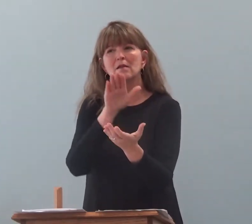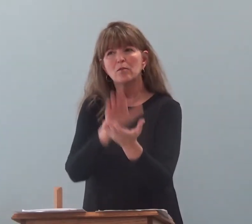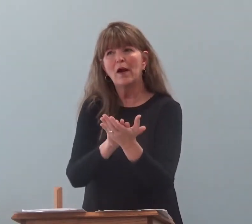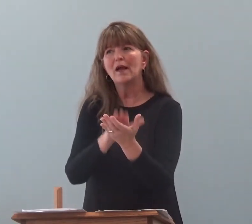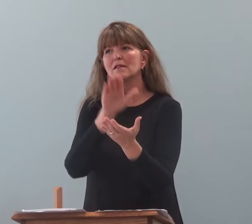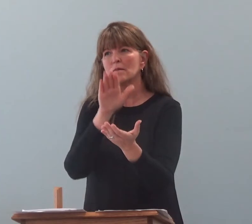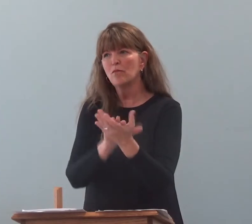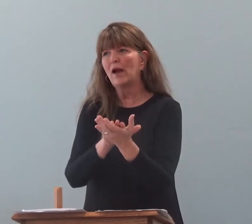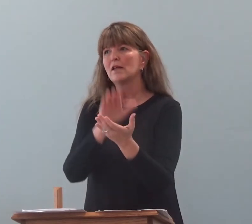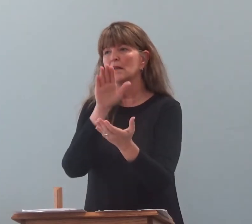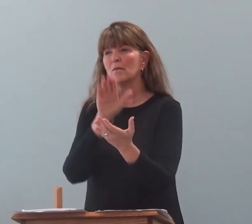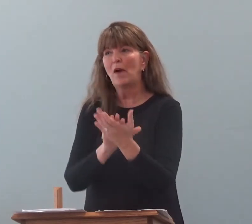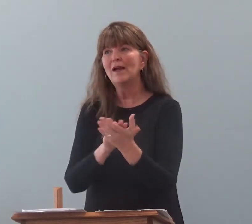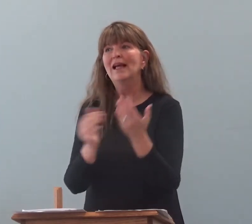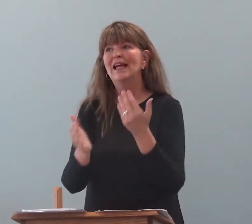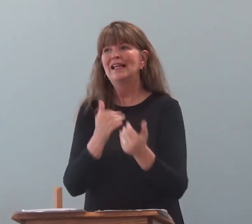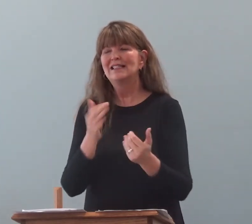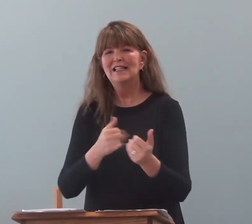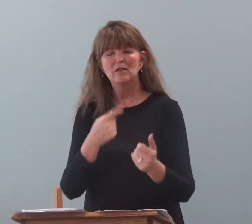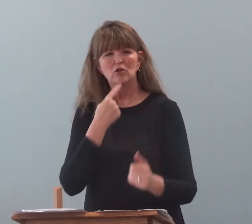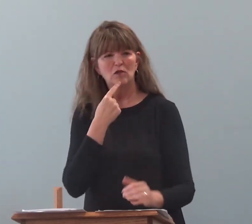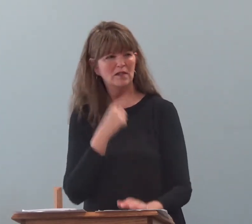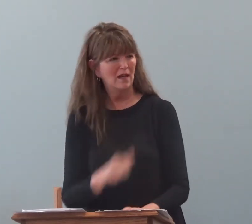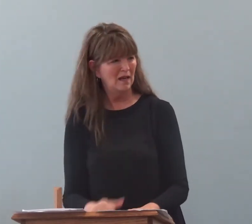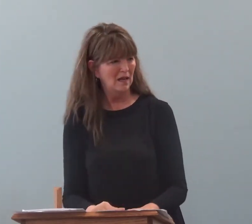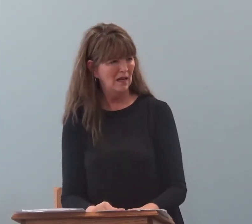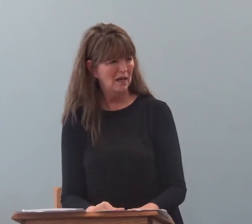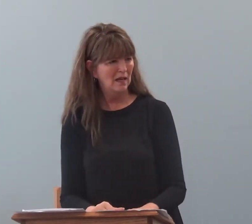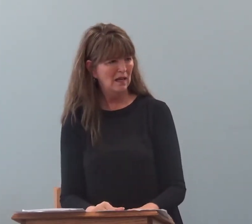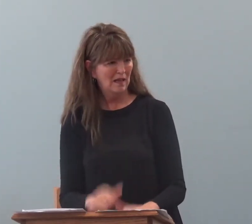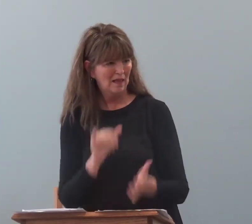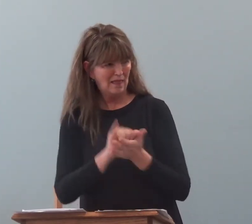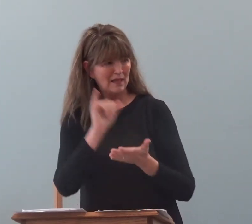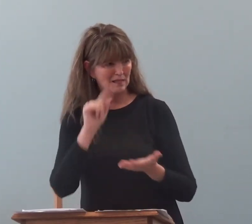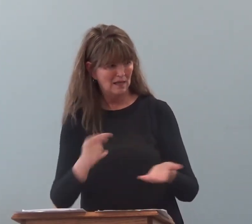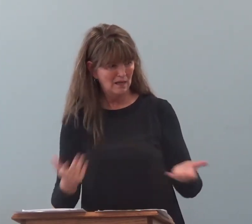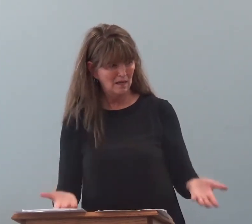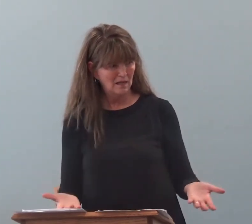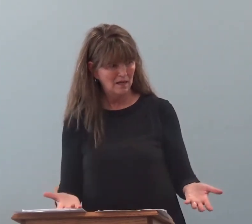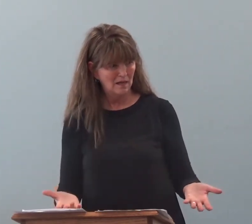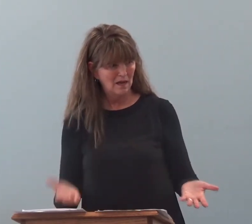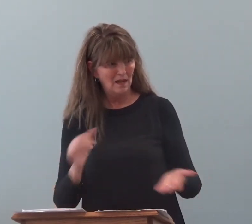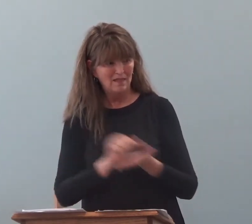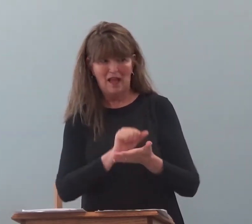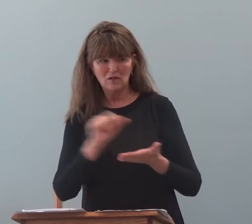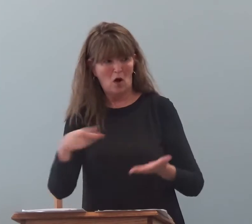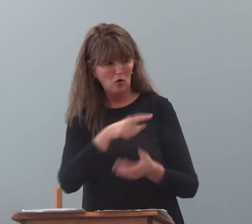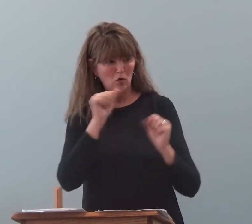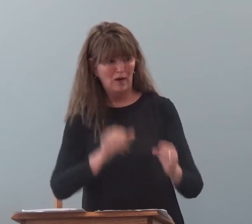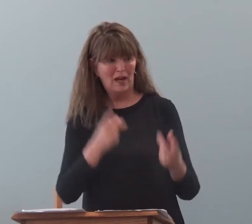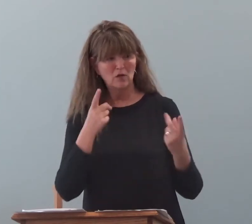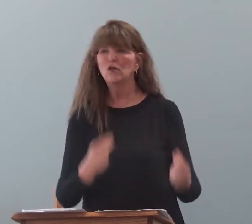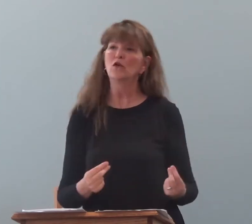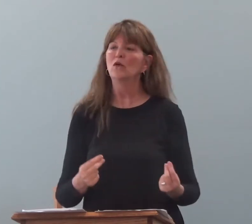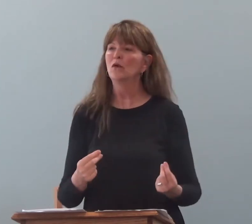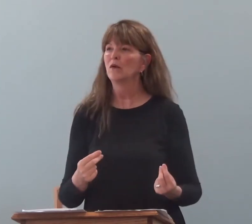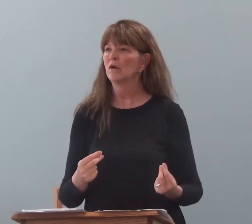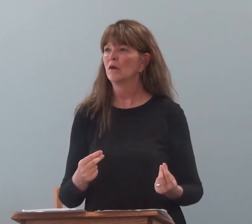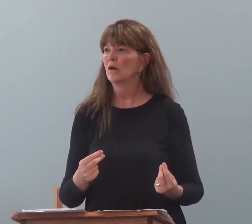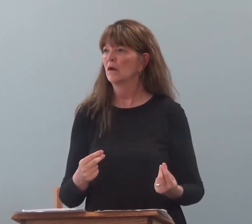really important to commend people for what they do. Because it's so easy to say, that's all you did? That's